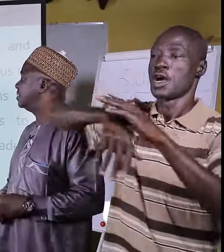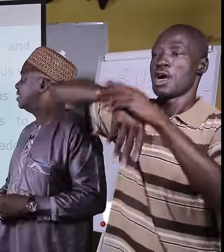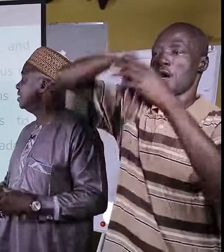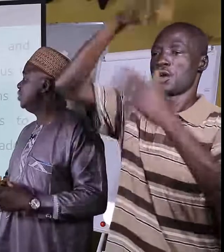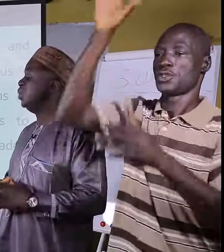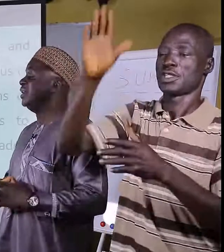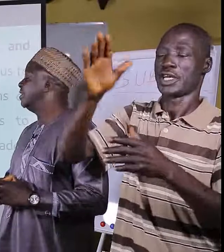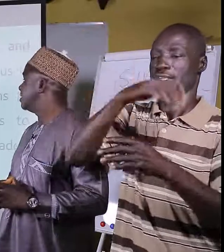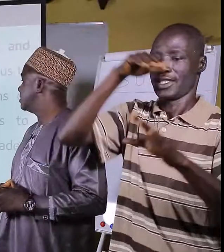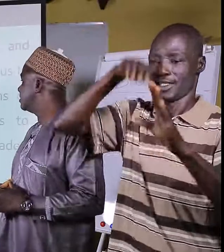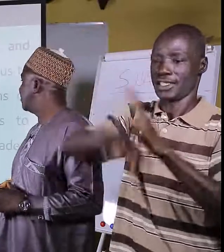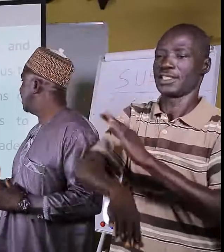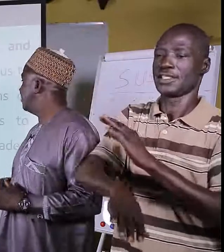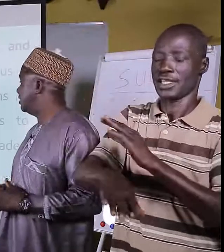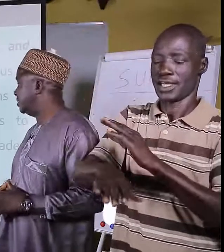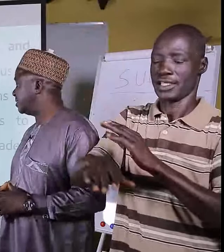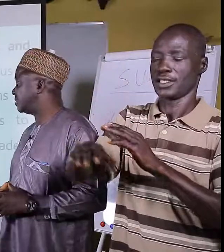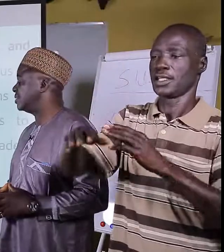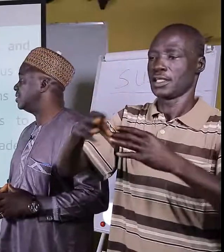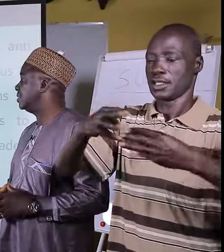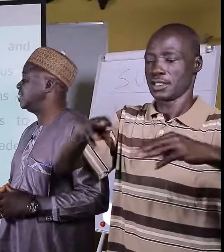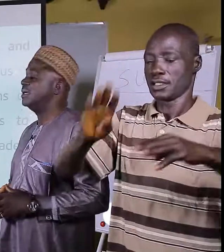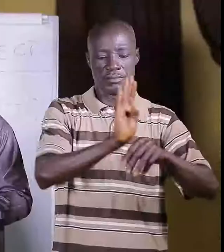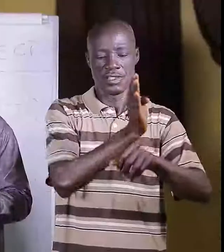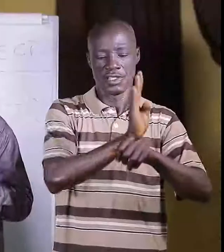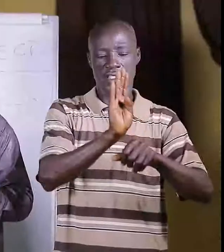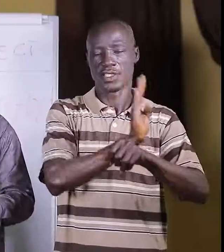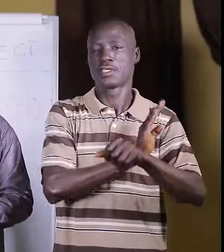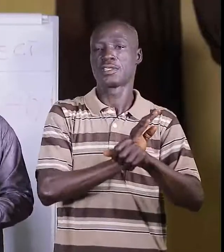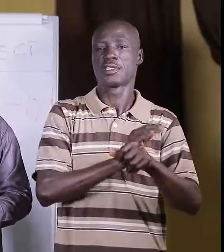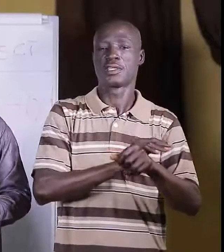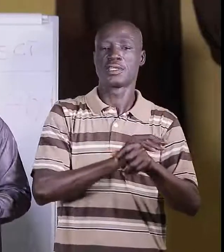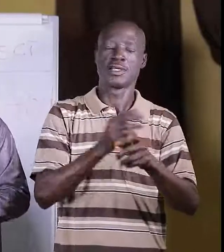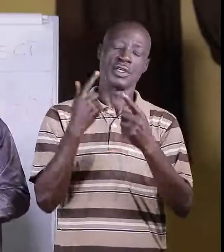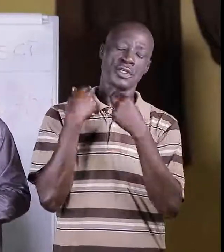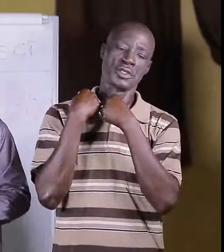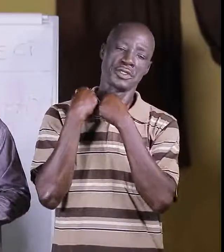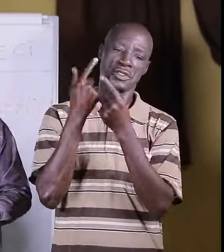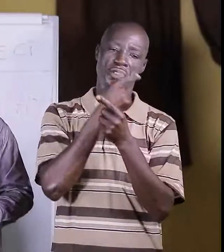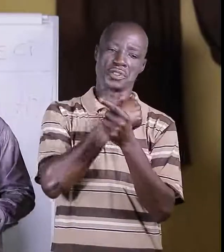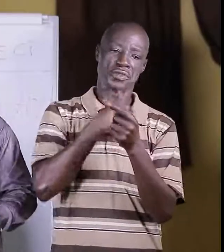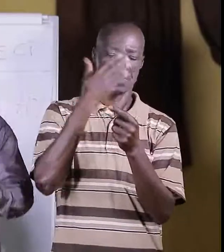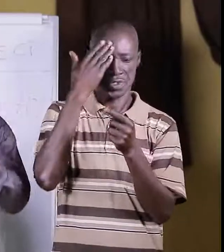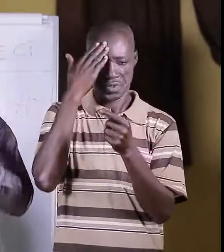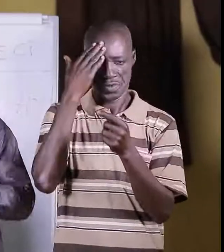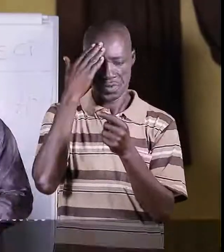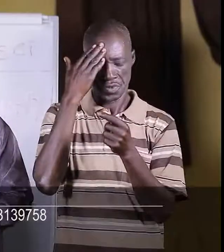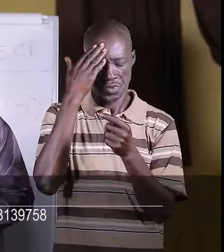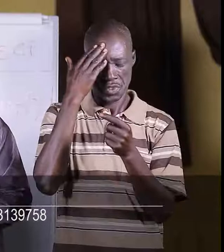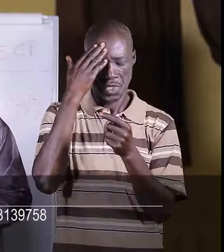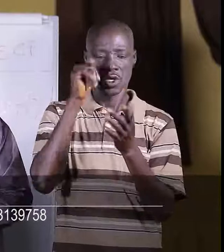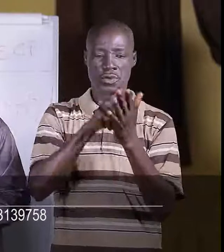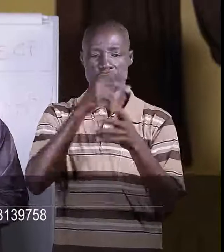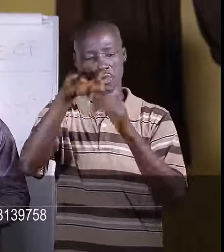us to know the resources of other regions. And since we know such resources, and if we do not